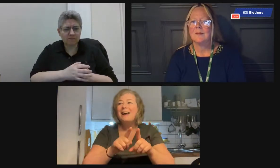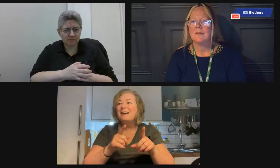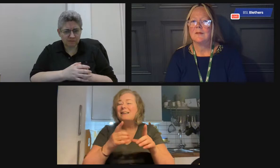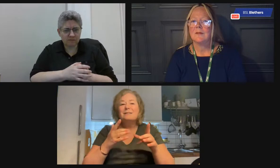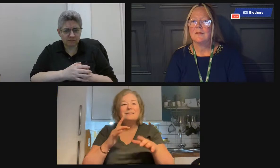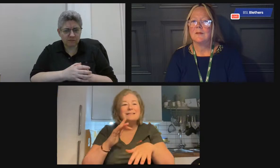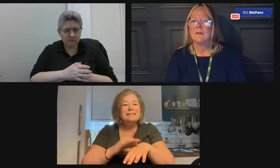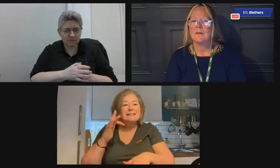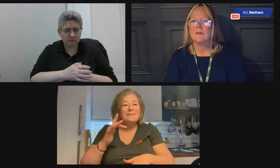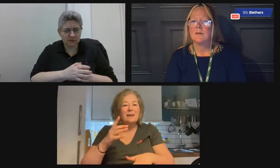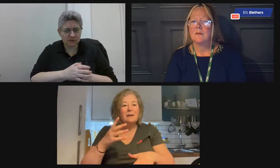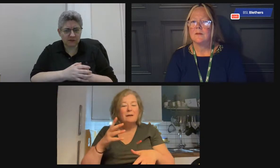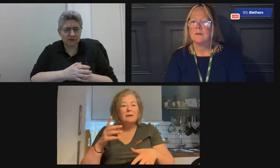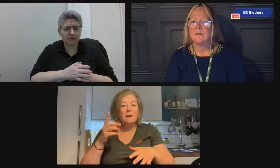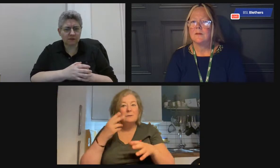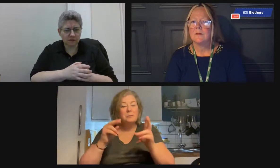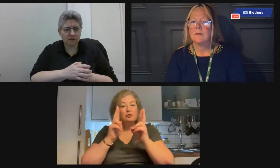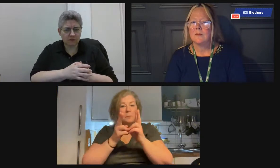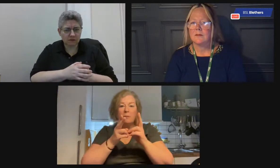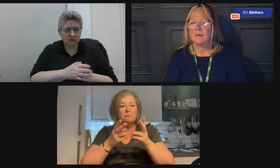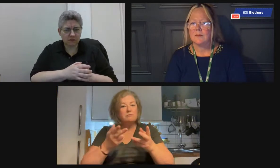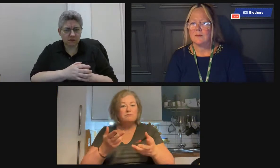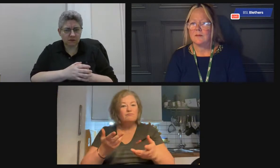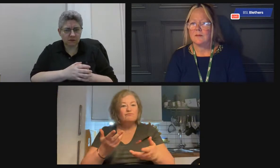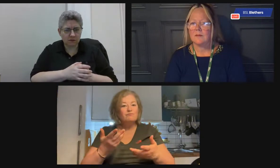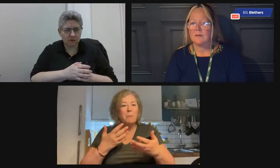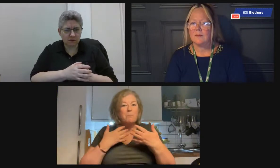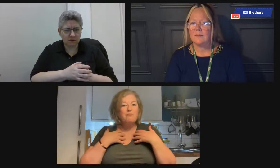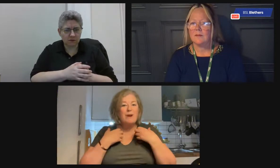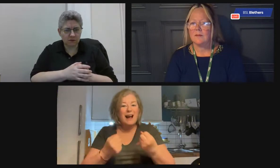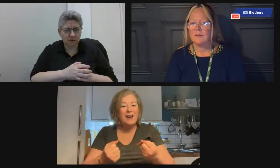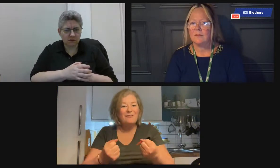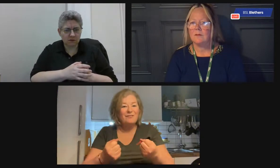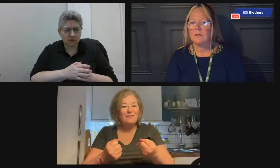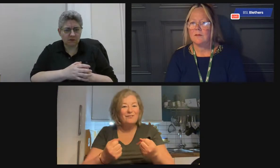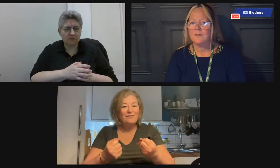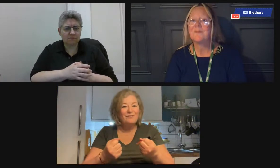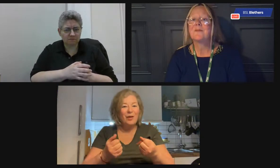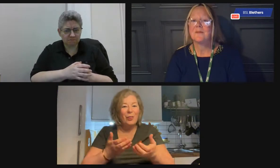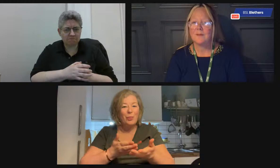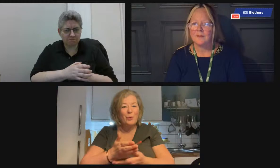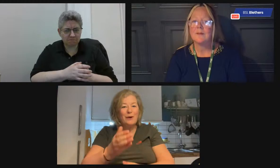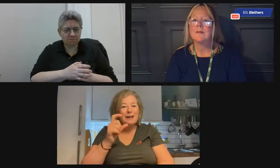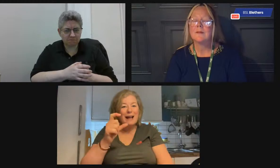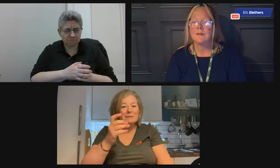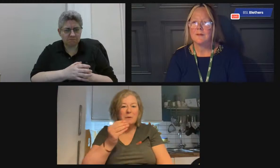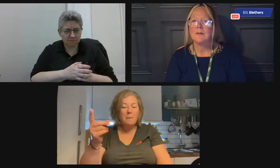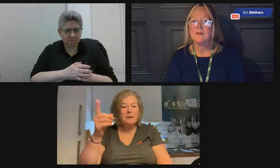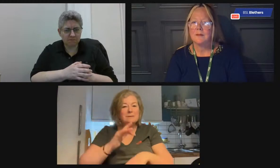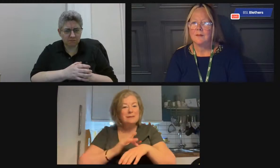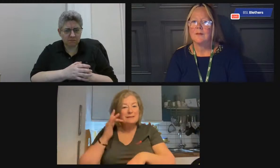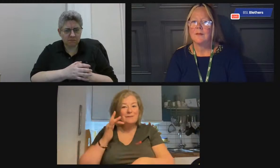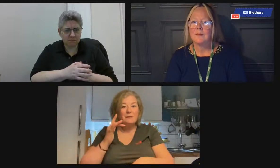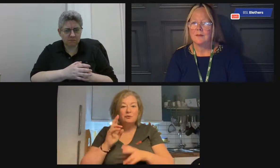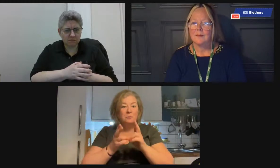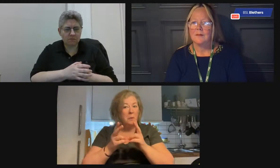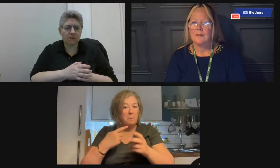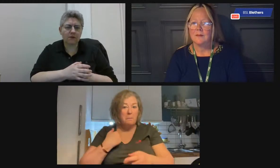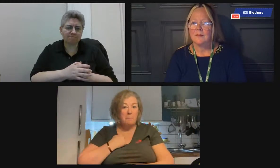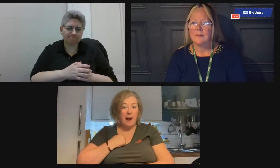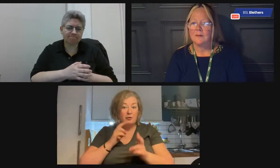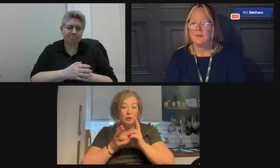beings as well, and they might be sensitive to blood. And when you're getting in chemo, there's a lot of injections. There's also